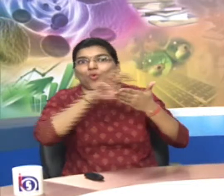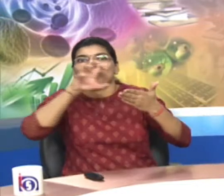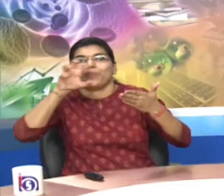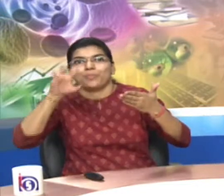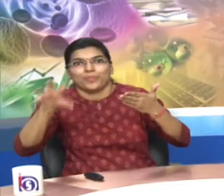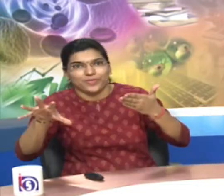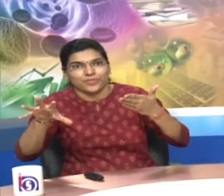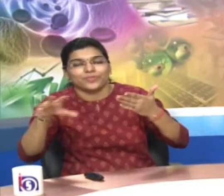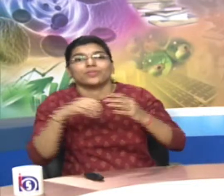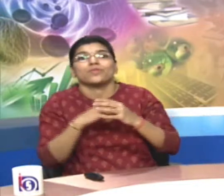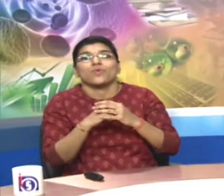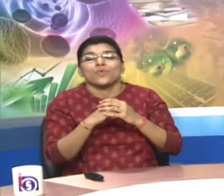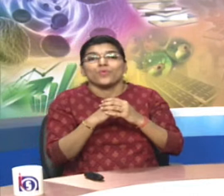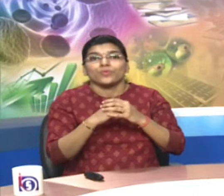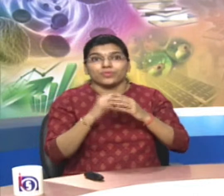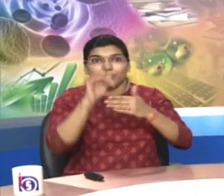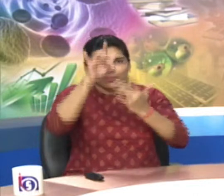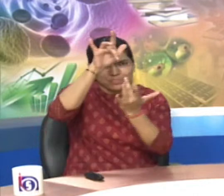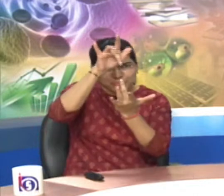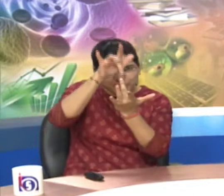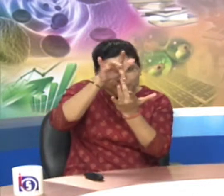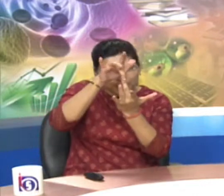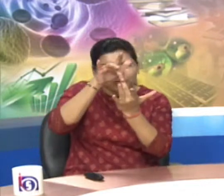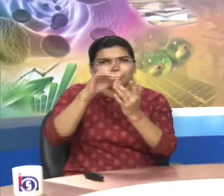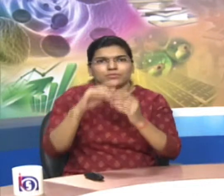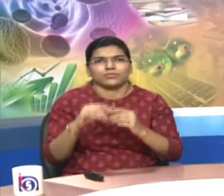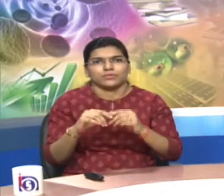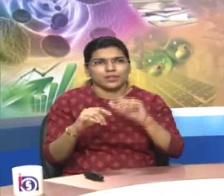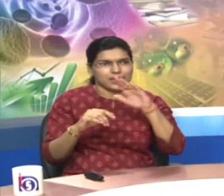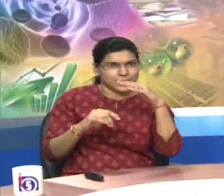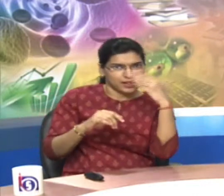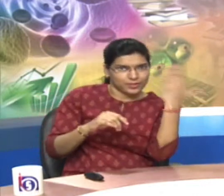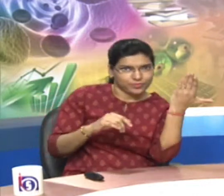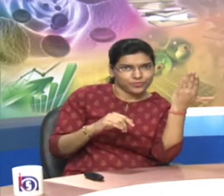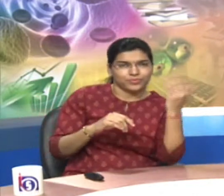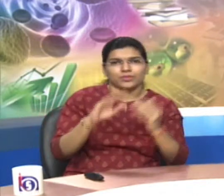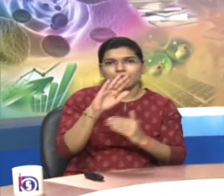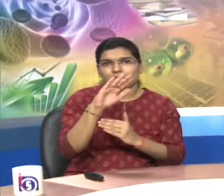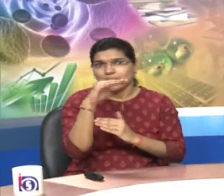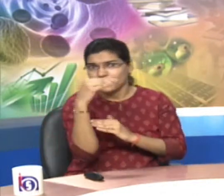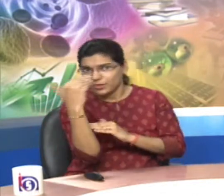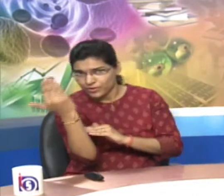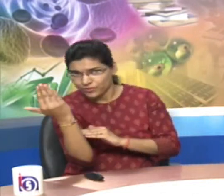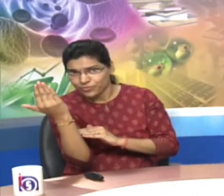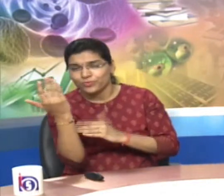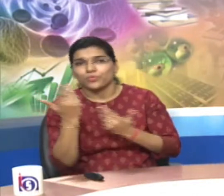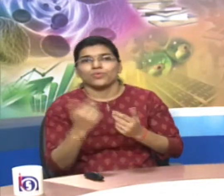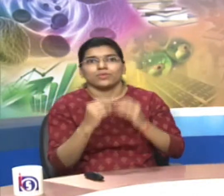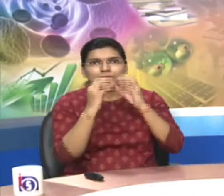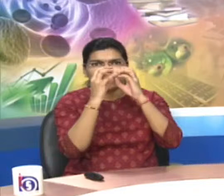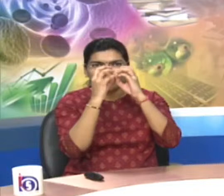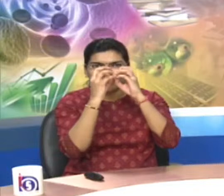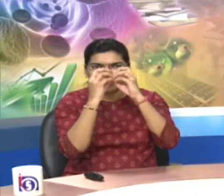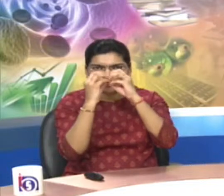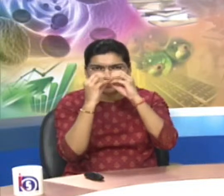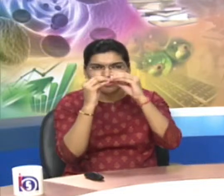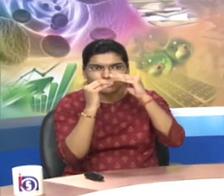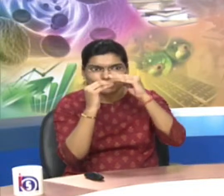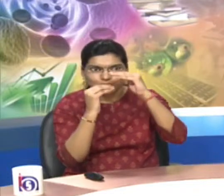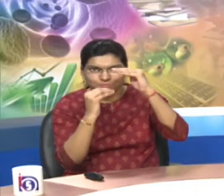is to copy all the set of rules from one table to the another. We